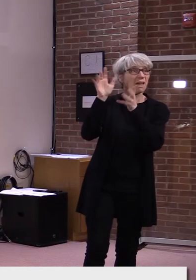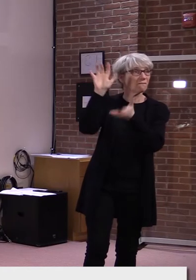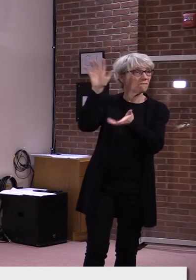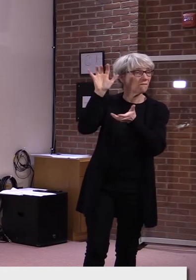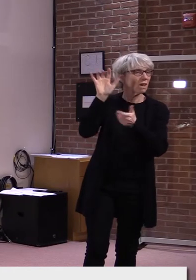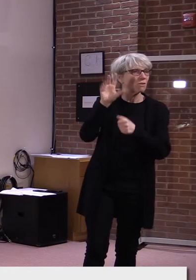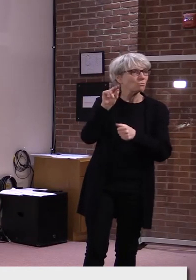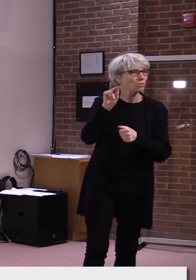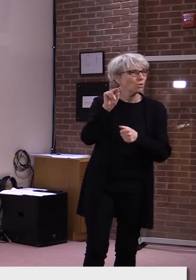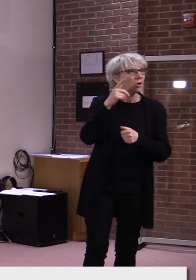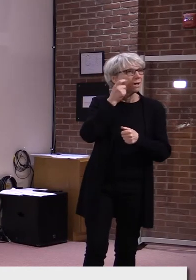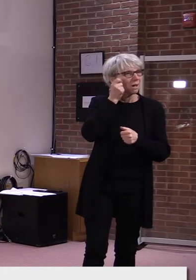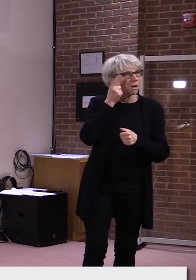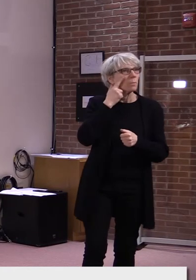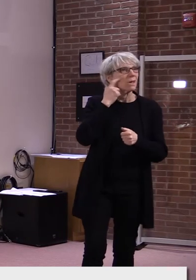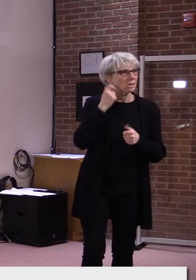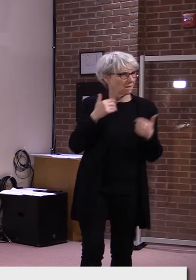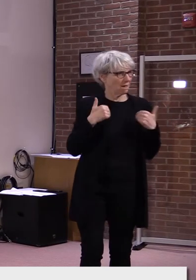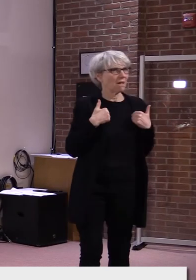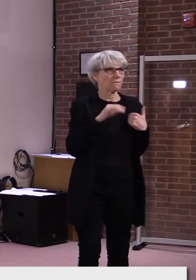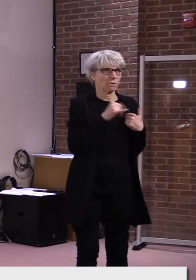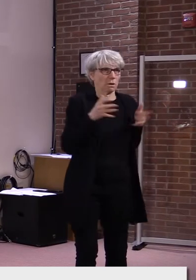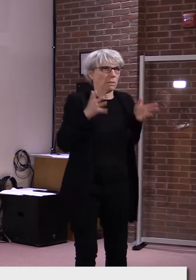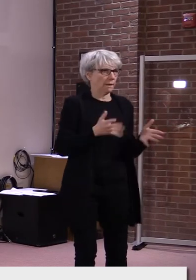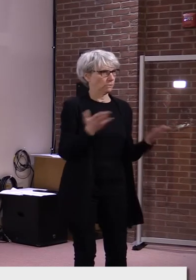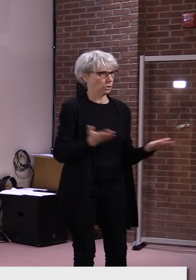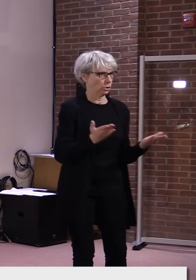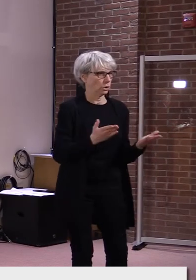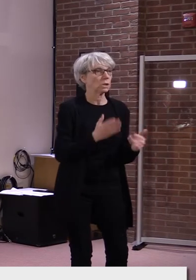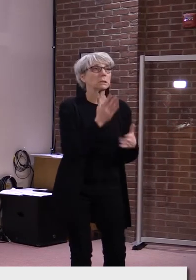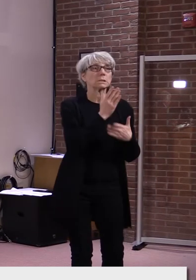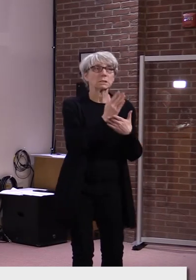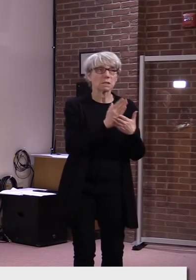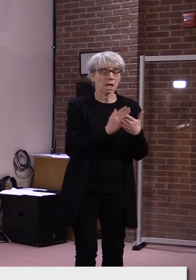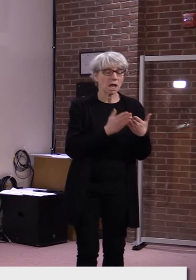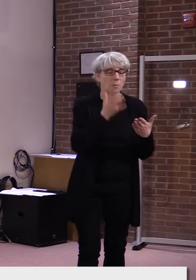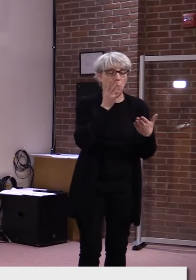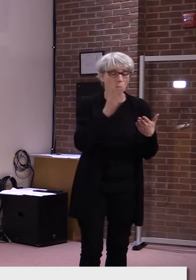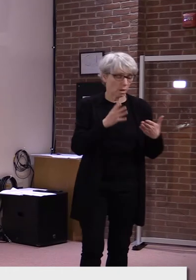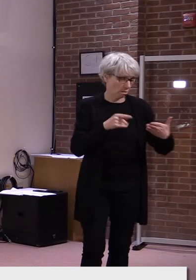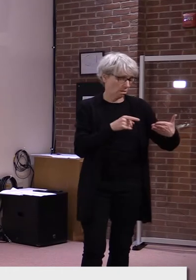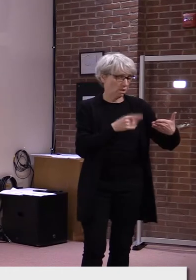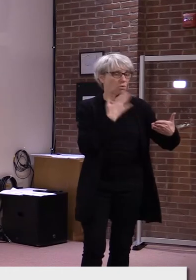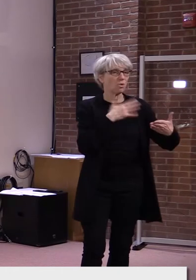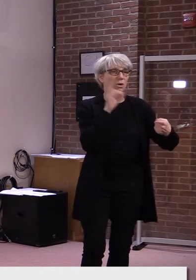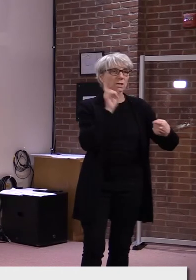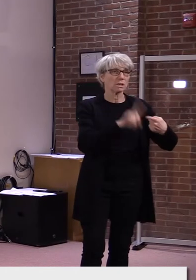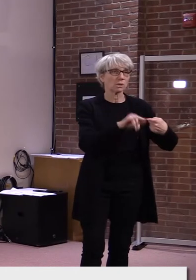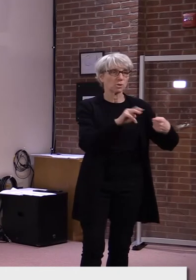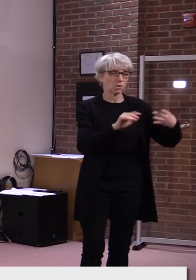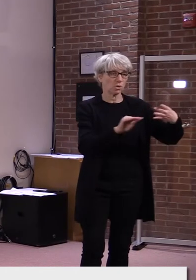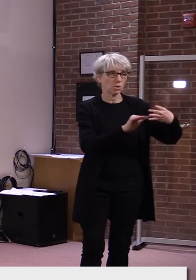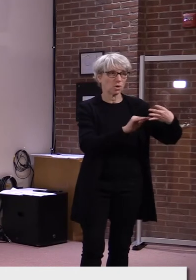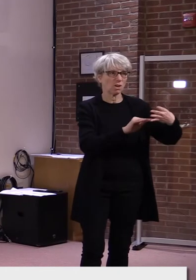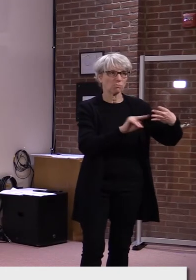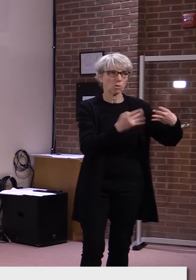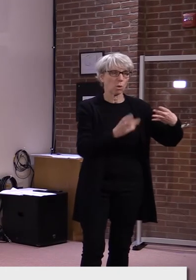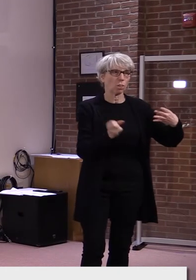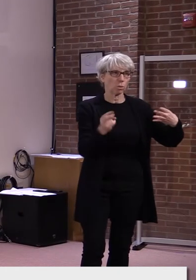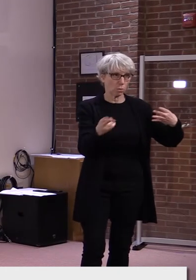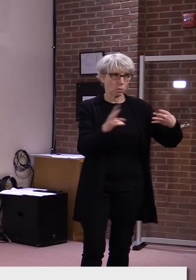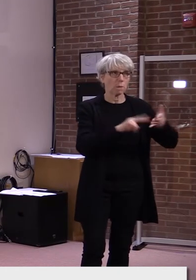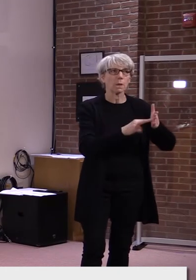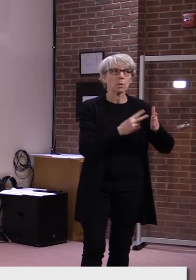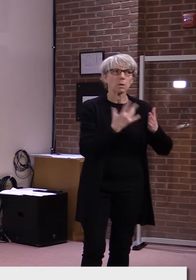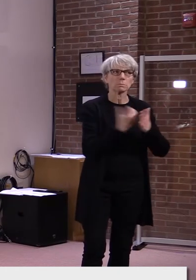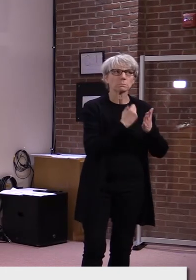is coming up for expiration in the latter part of June, so we want to use that. I can get you the Pfizer number that